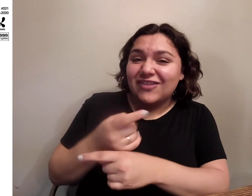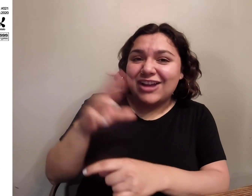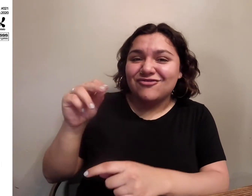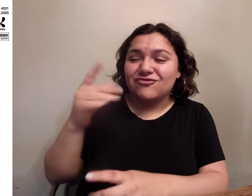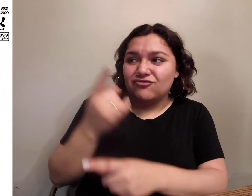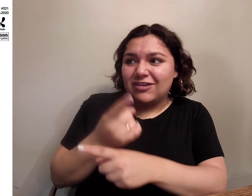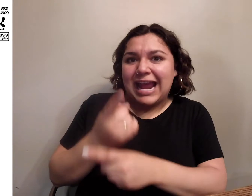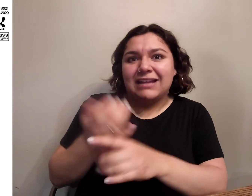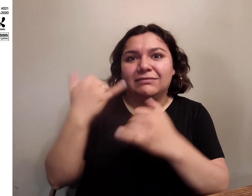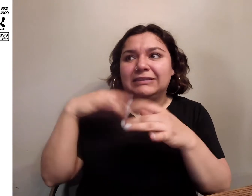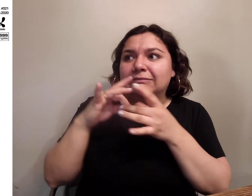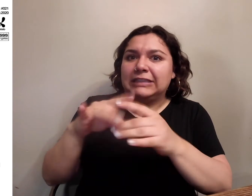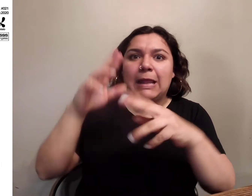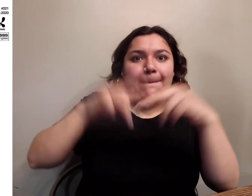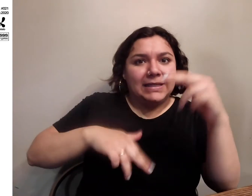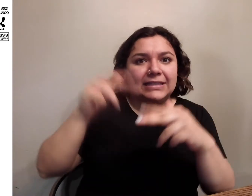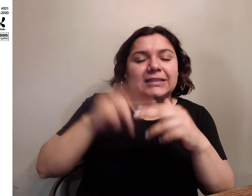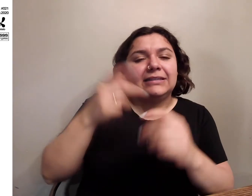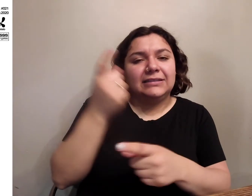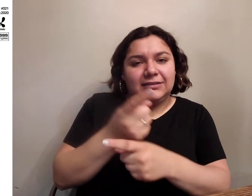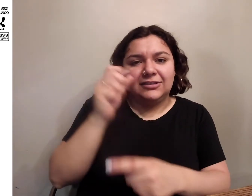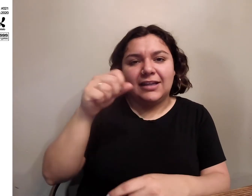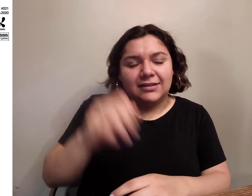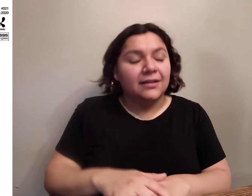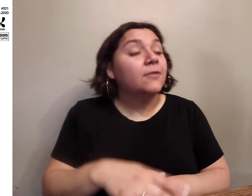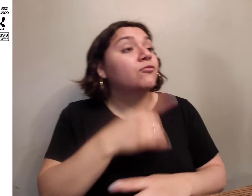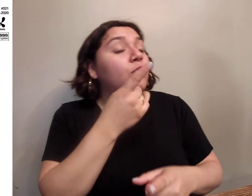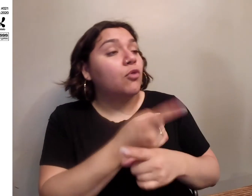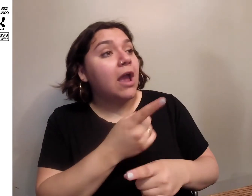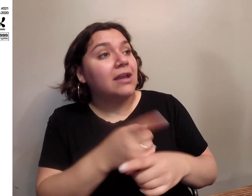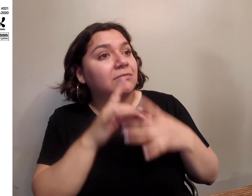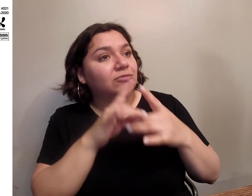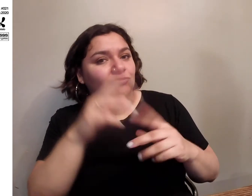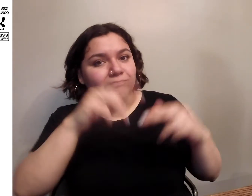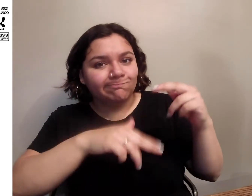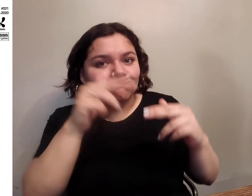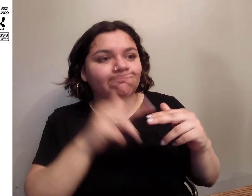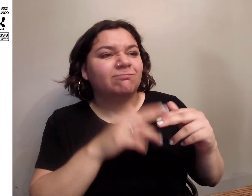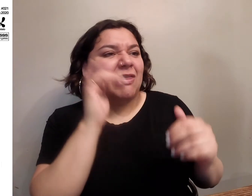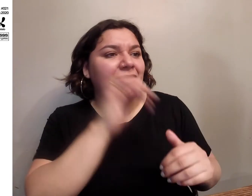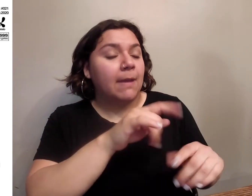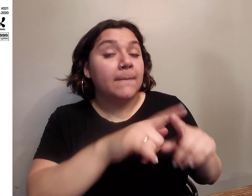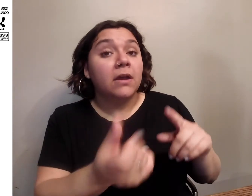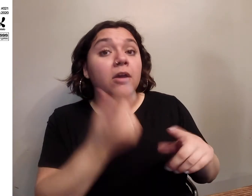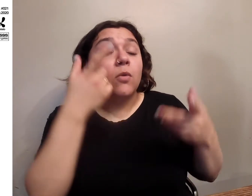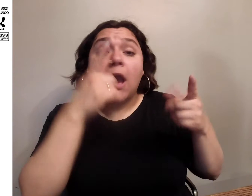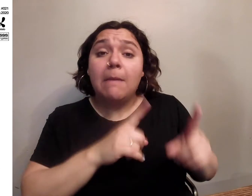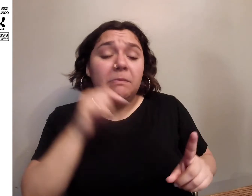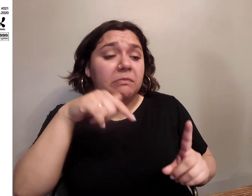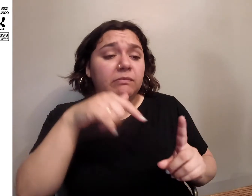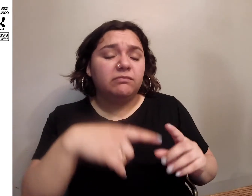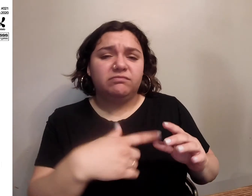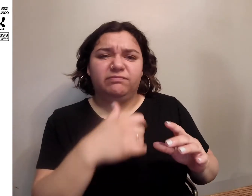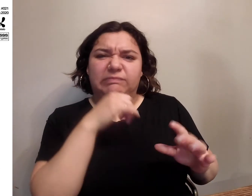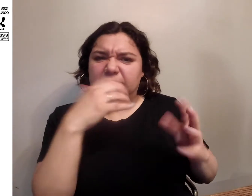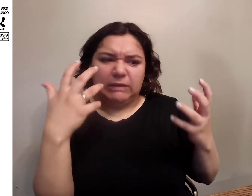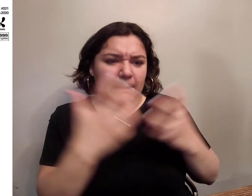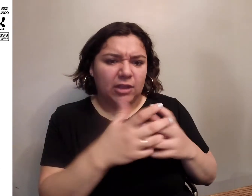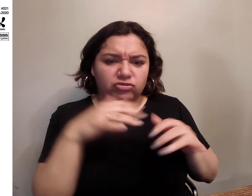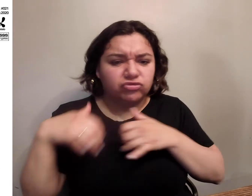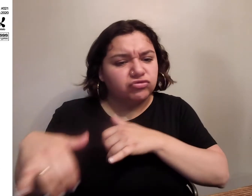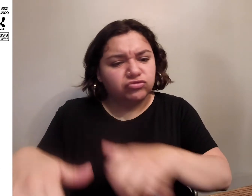Especially in architecture. Yes, exactly. Yes, especially in architecture. But what happens to this incongruity